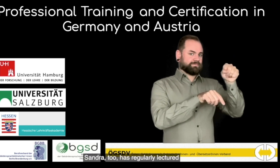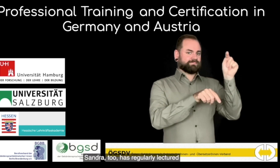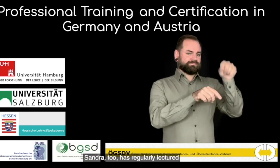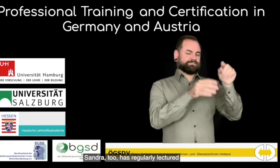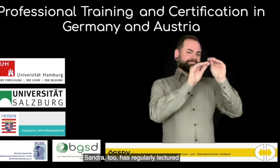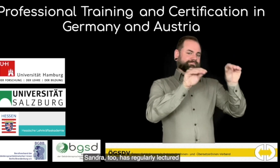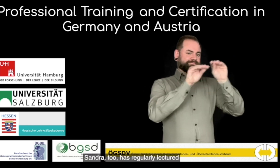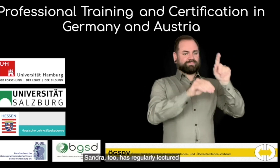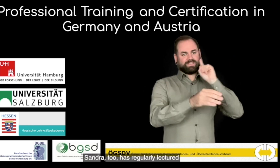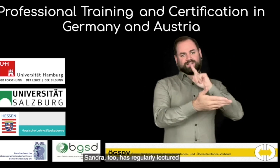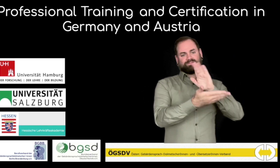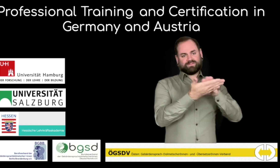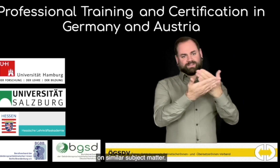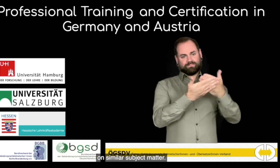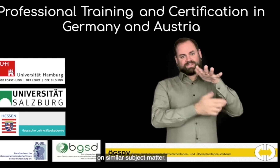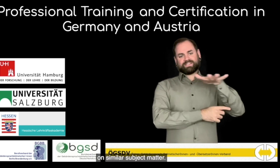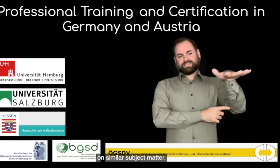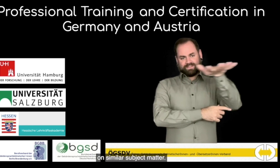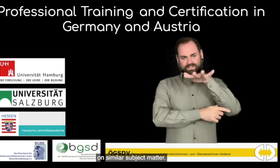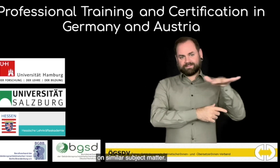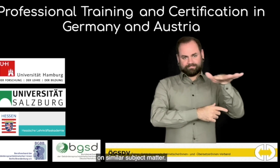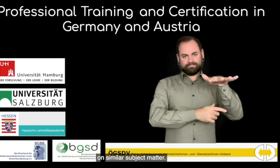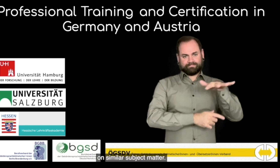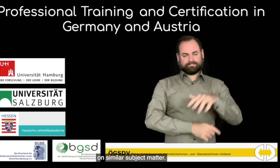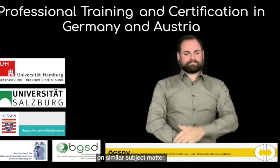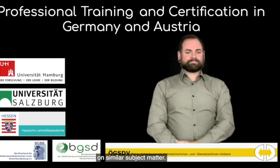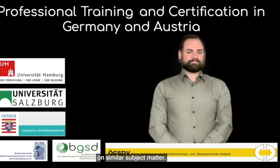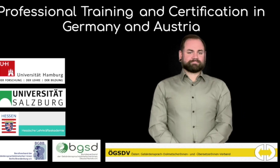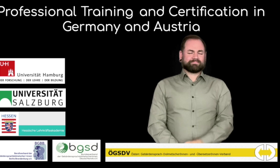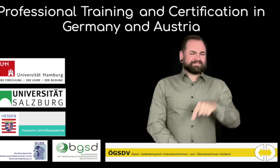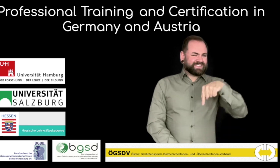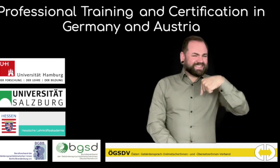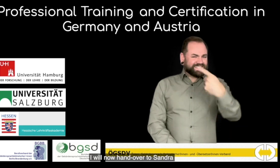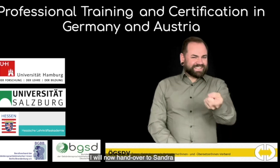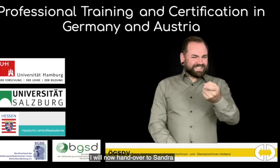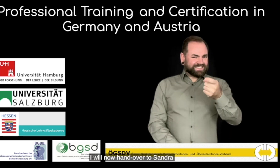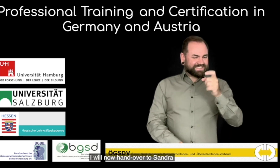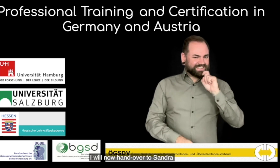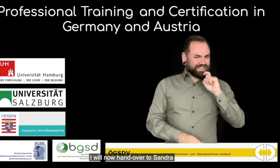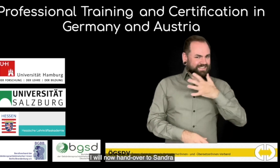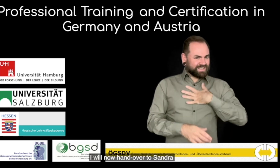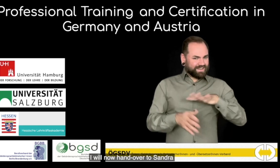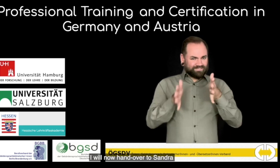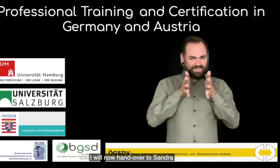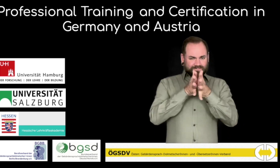on similar subject matter. I'll now hand over to Sandra, who will outline the work settings for deaf interpreters.